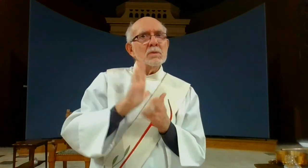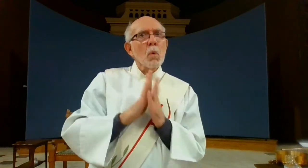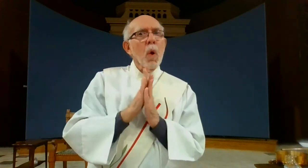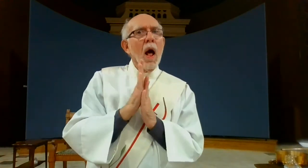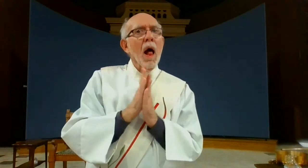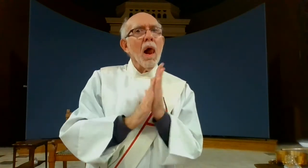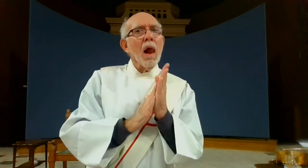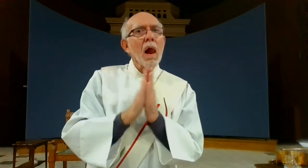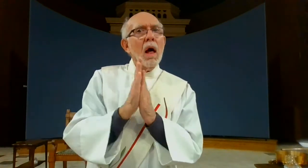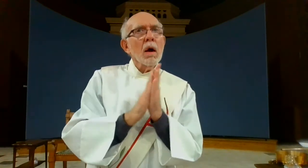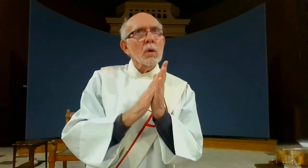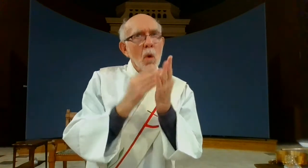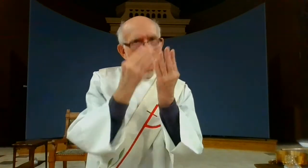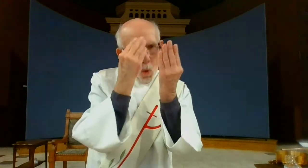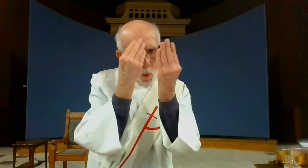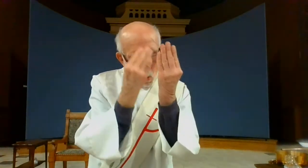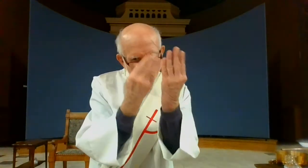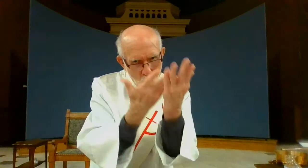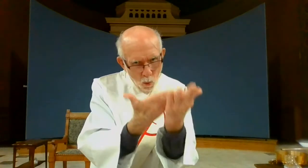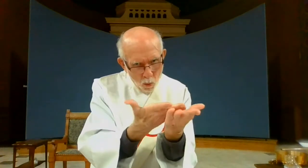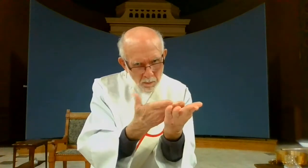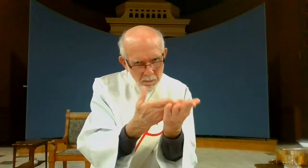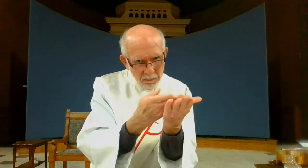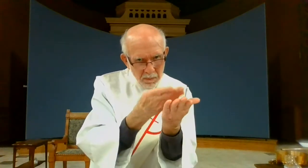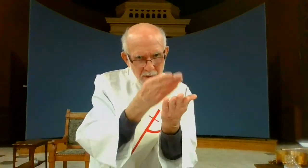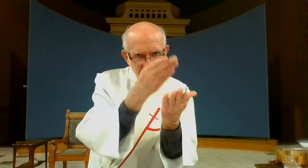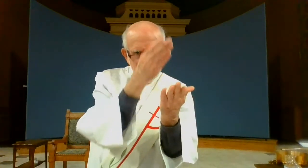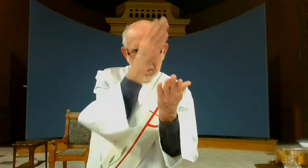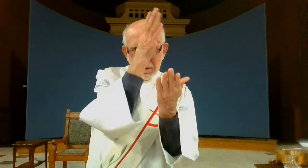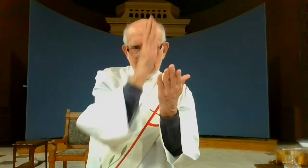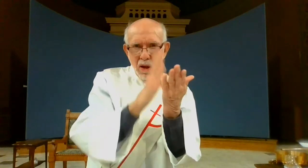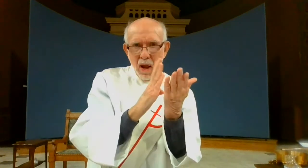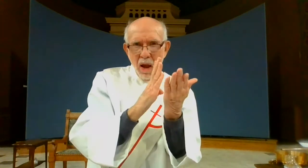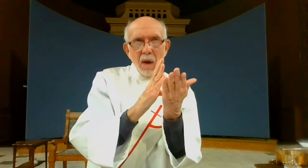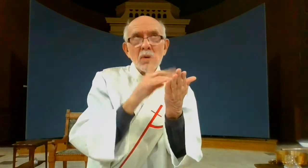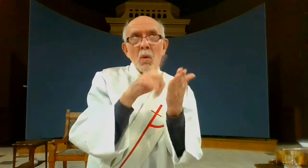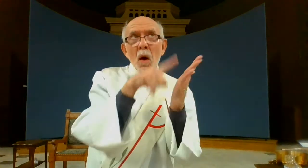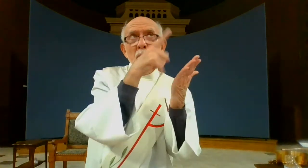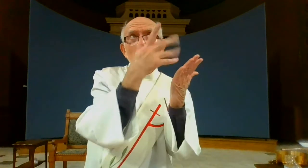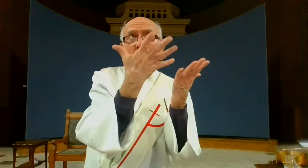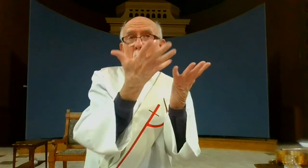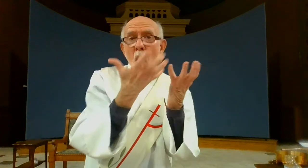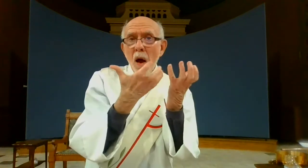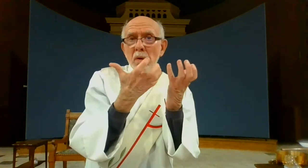And she honored and reverently obeyed. Yes, God, whatever you want, God.